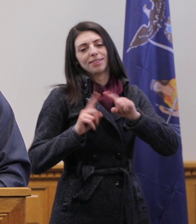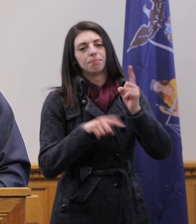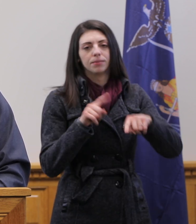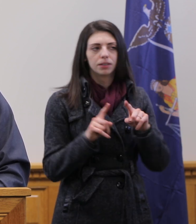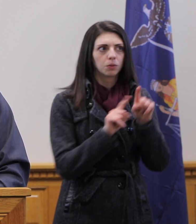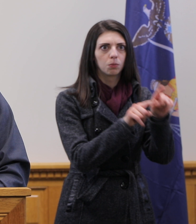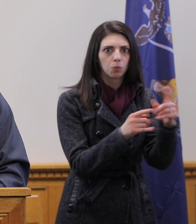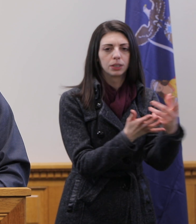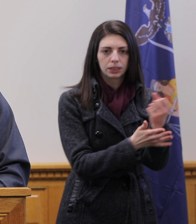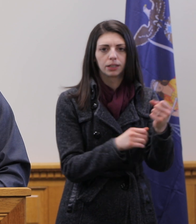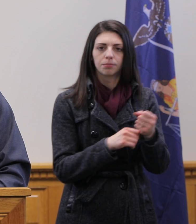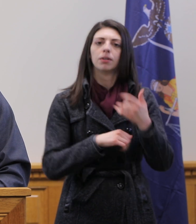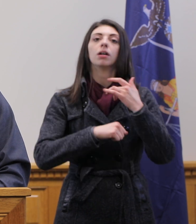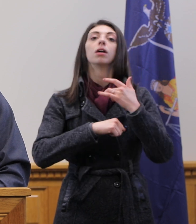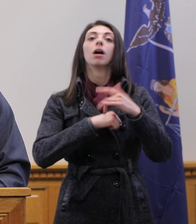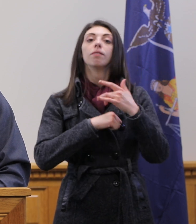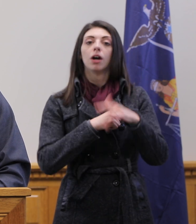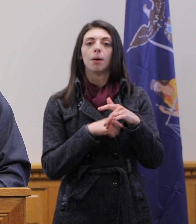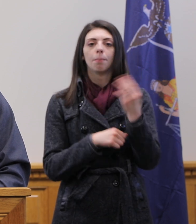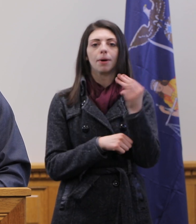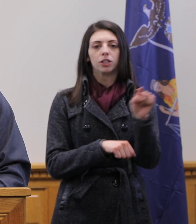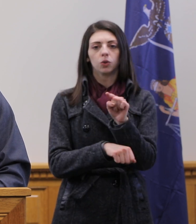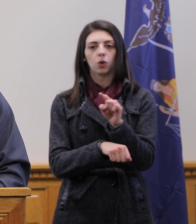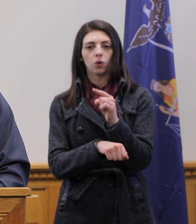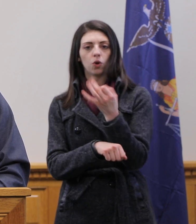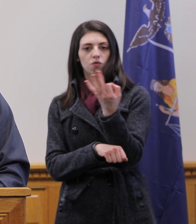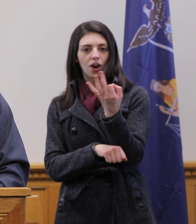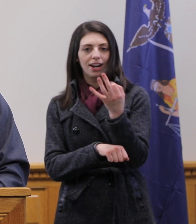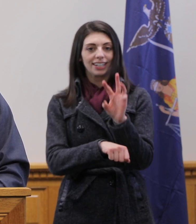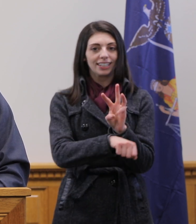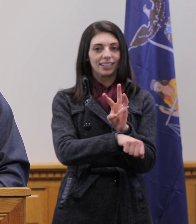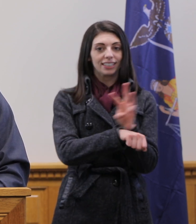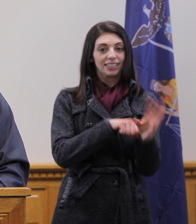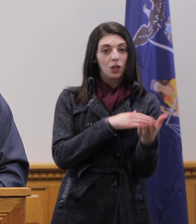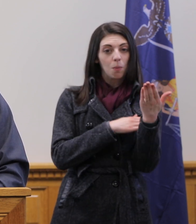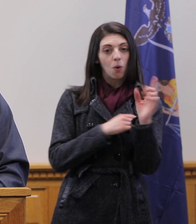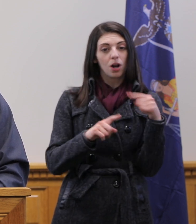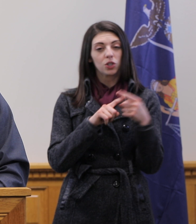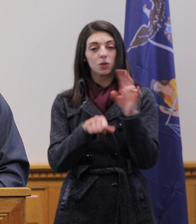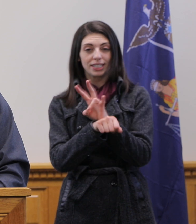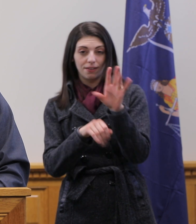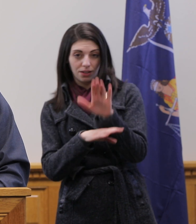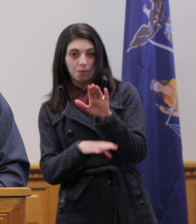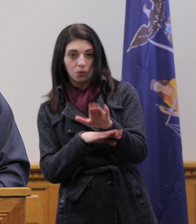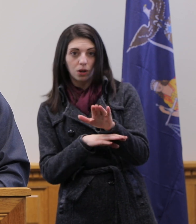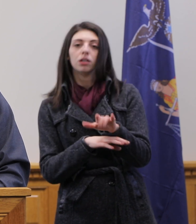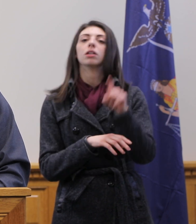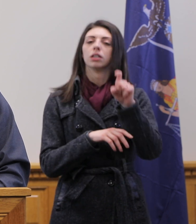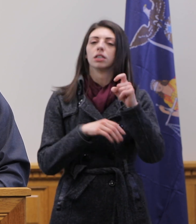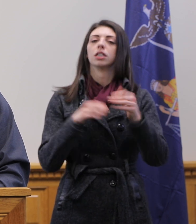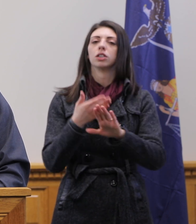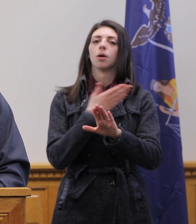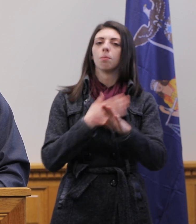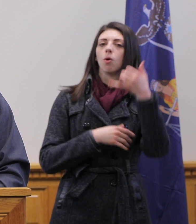Transportation is available Monday through Friday between 6 a.m. and 7 p.m. Appointments for rides should be made in advance